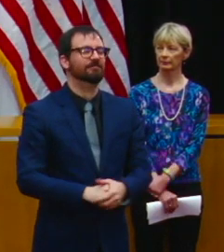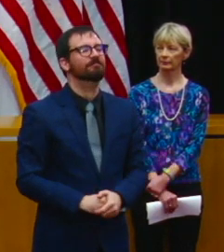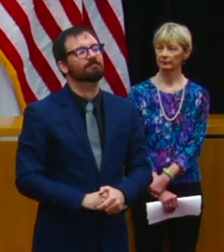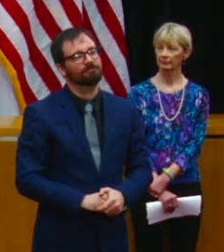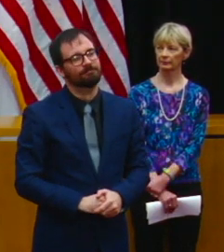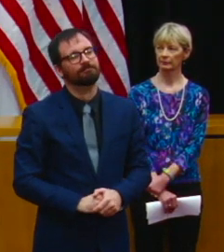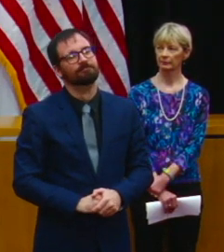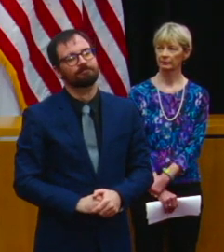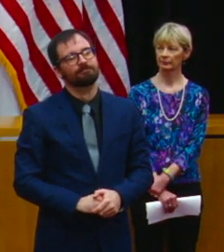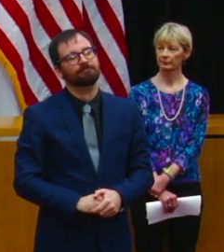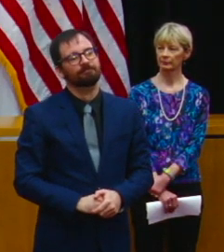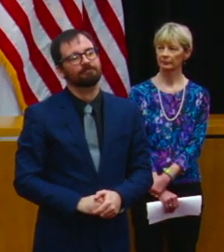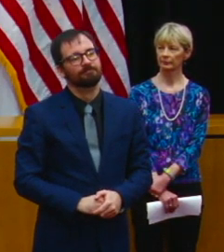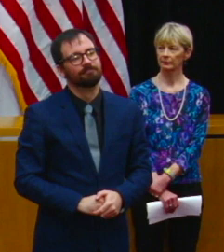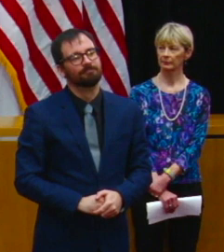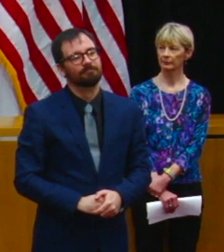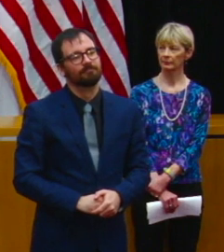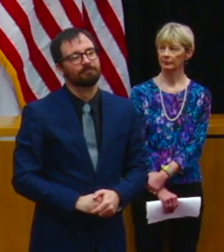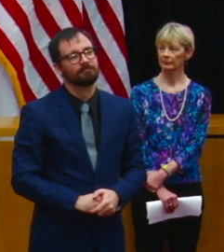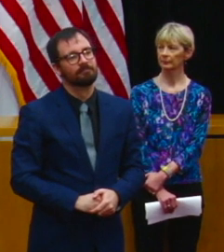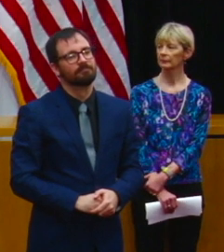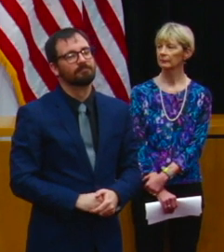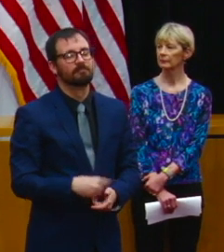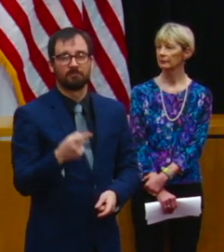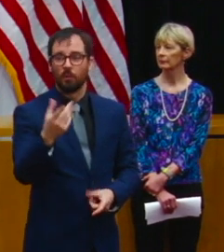by texting COVIDMA to